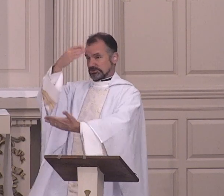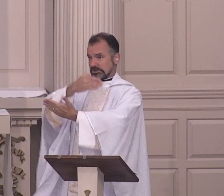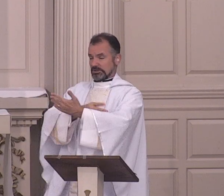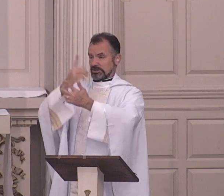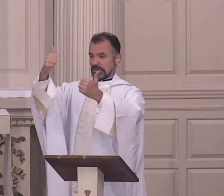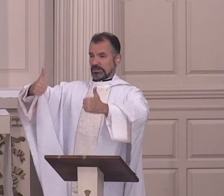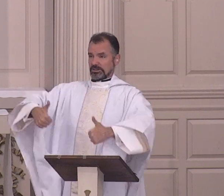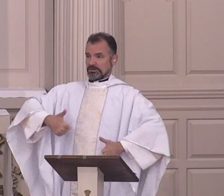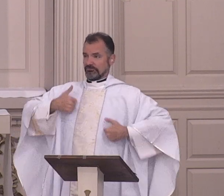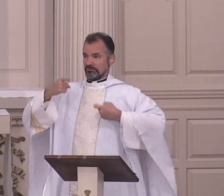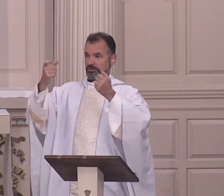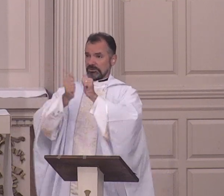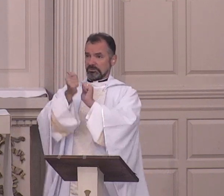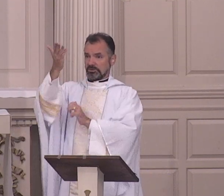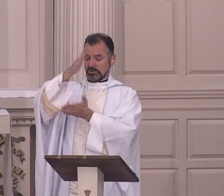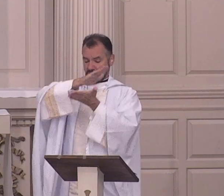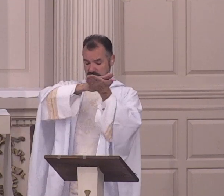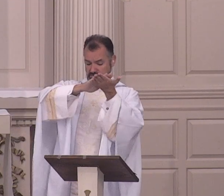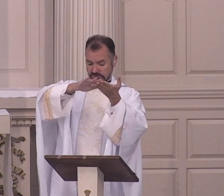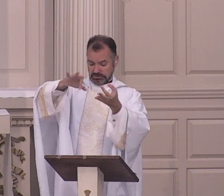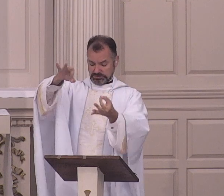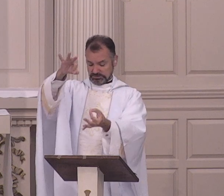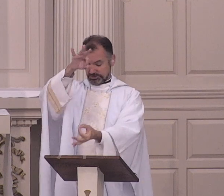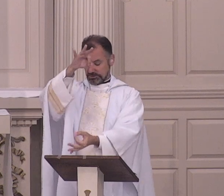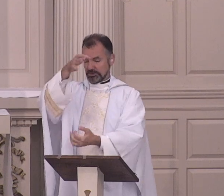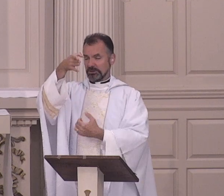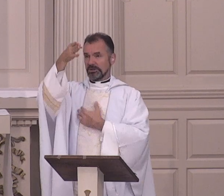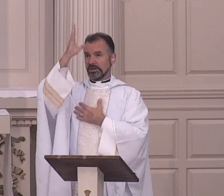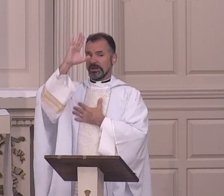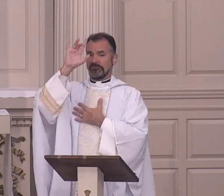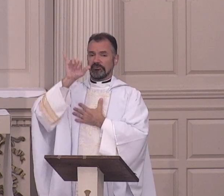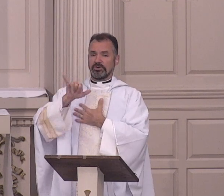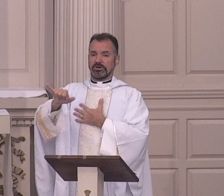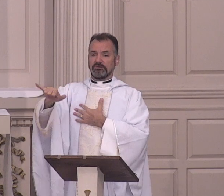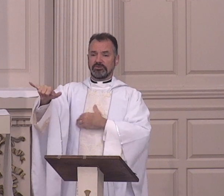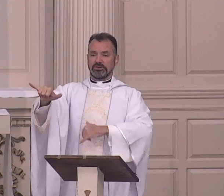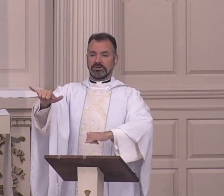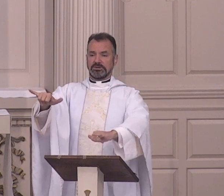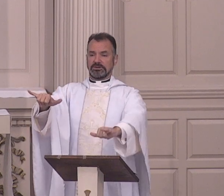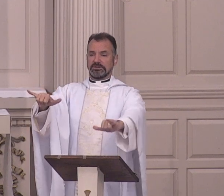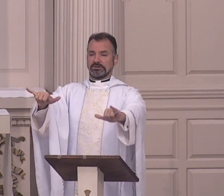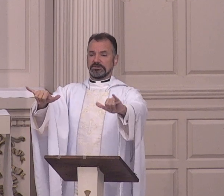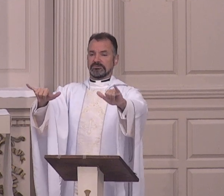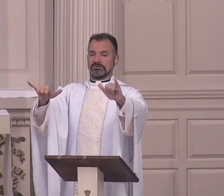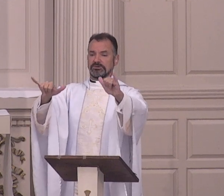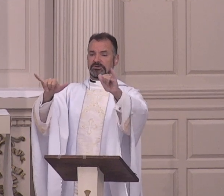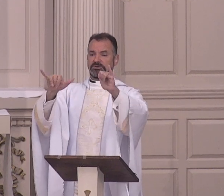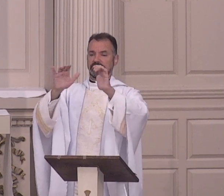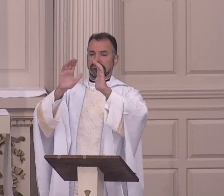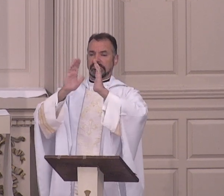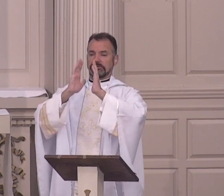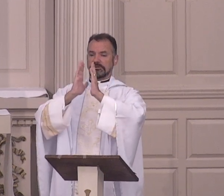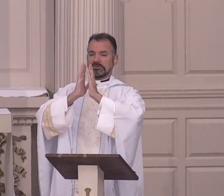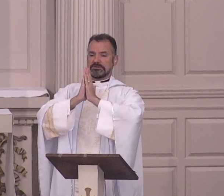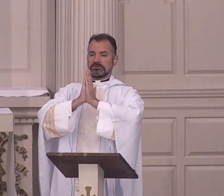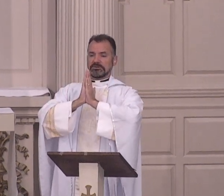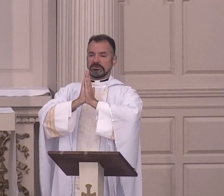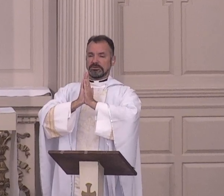Jesus Christ, your Son, who lives and reigns with you in the unity of the Holy Spirit, God, forever and